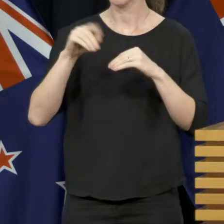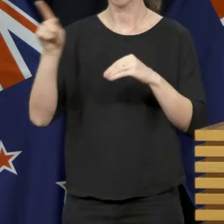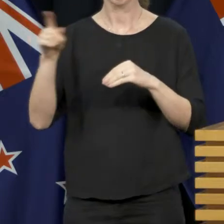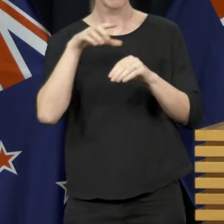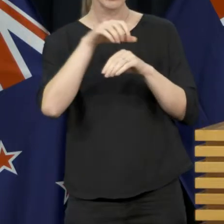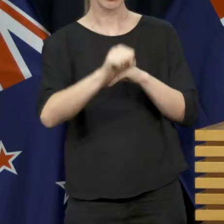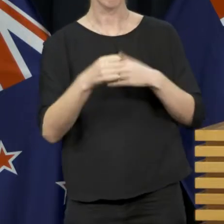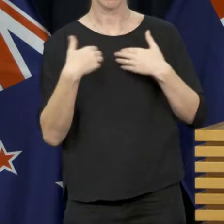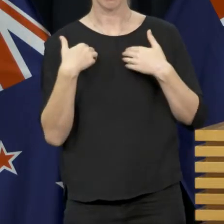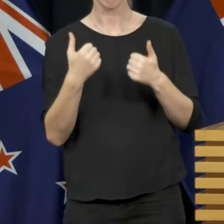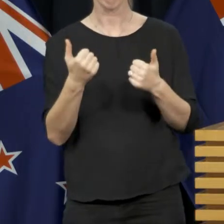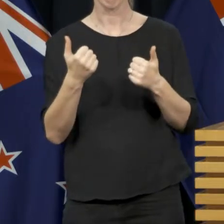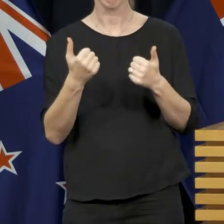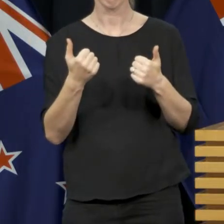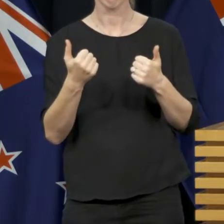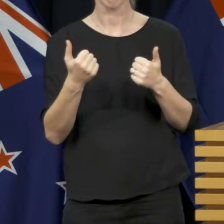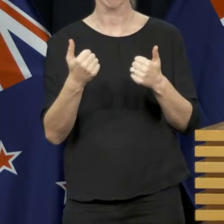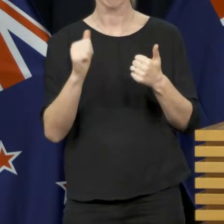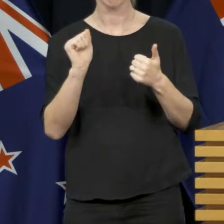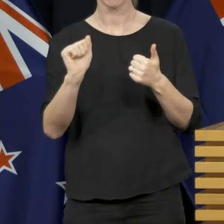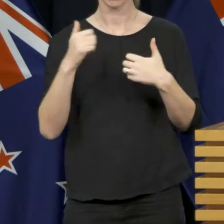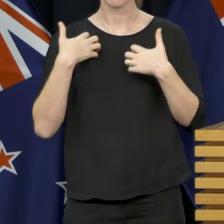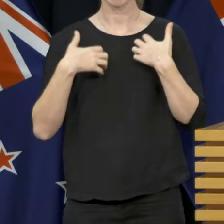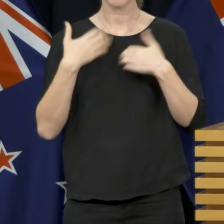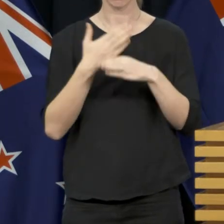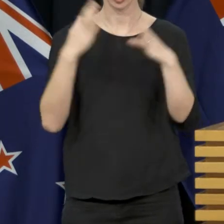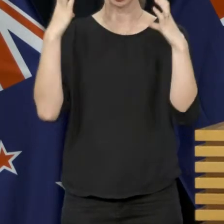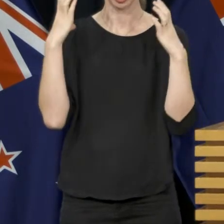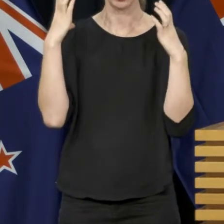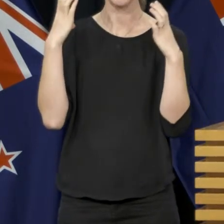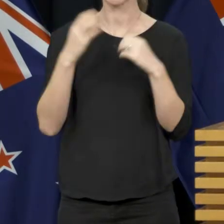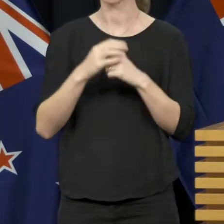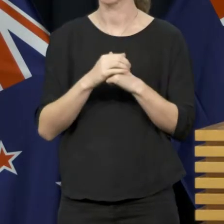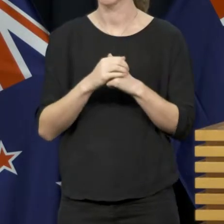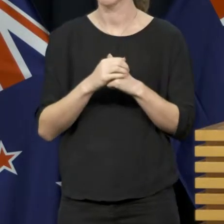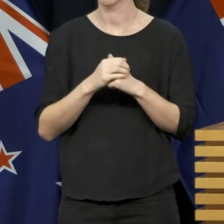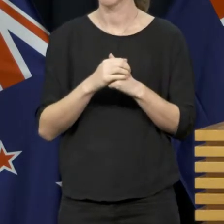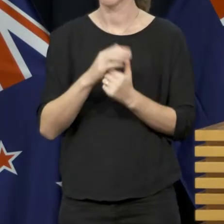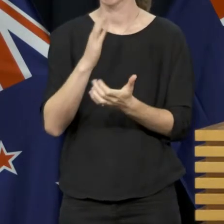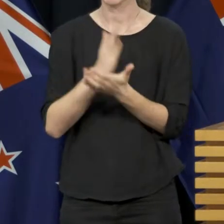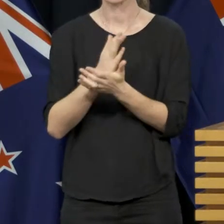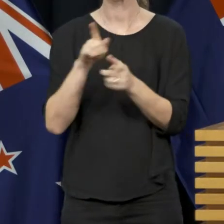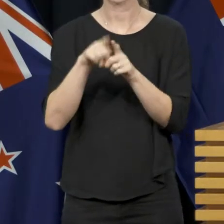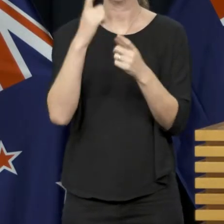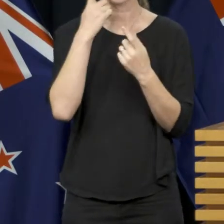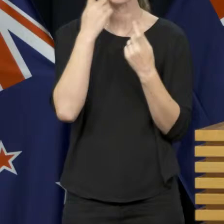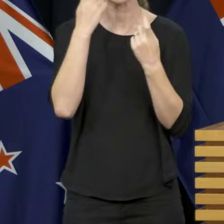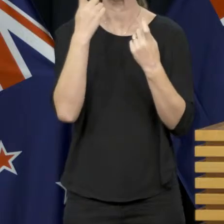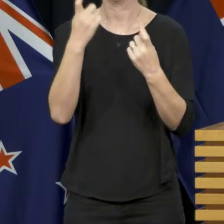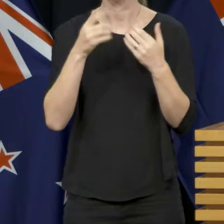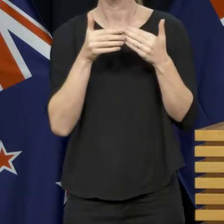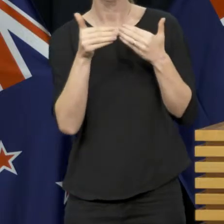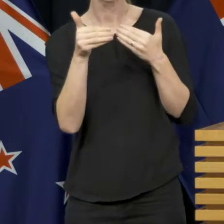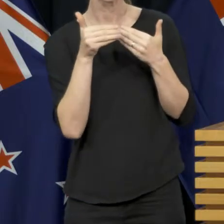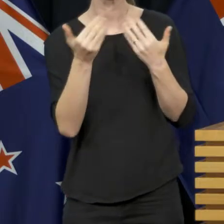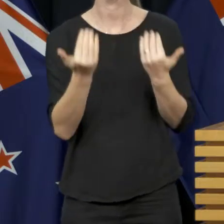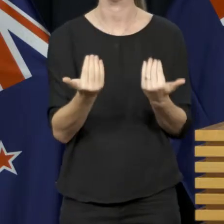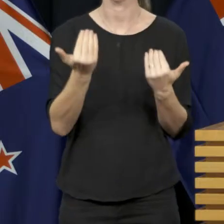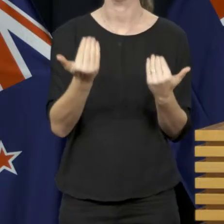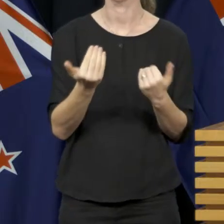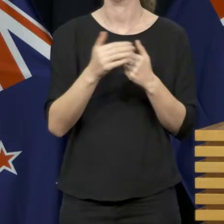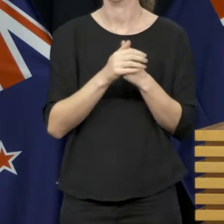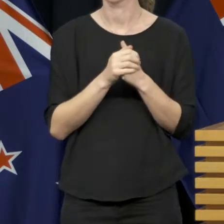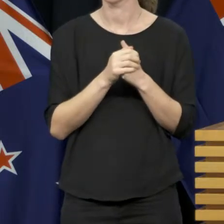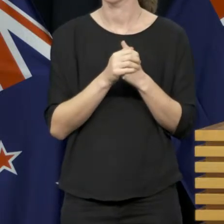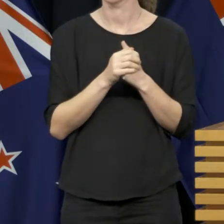obviously, a big portfolio with your existing workload. I mean, is it fair to say it's really a caretaker position rather than you